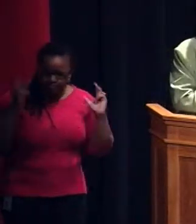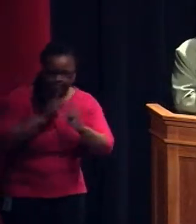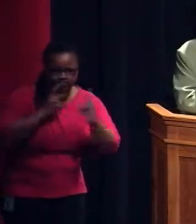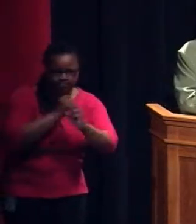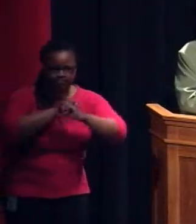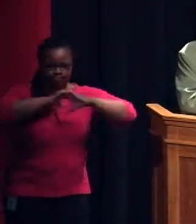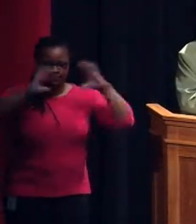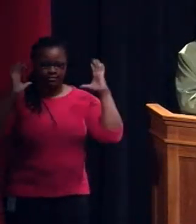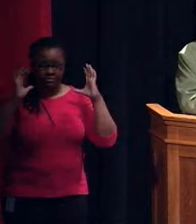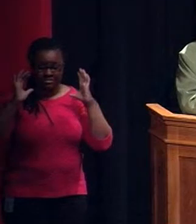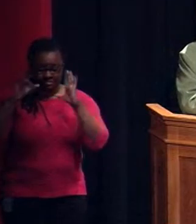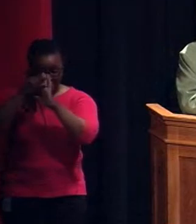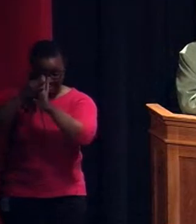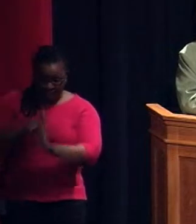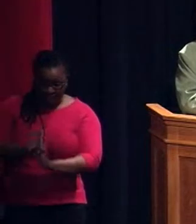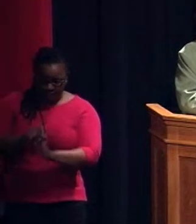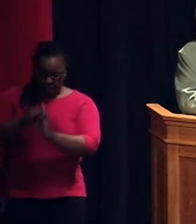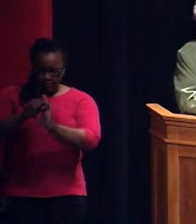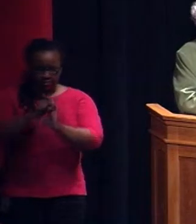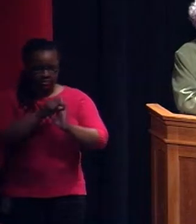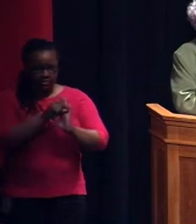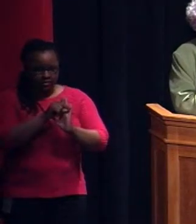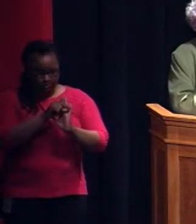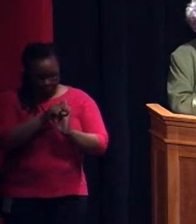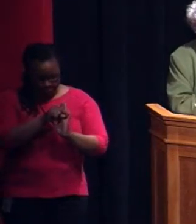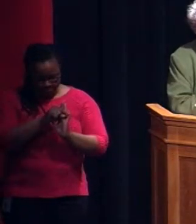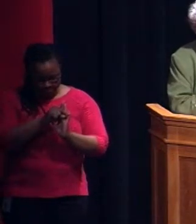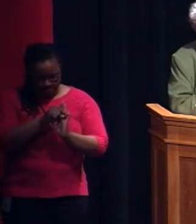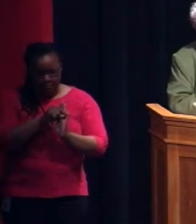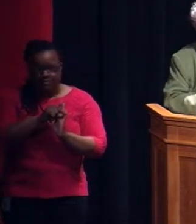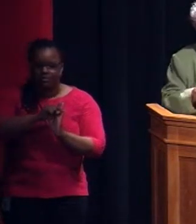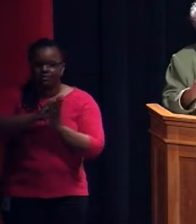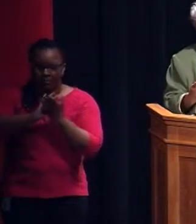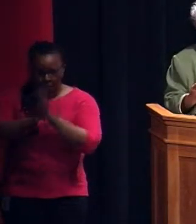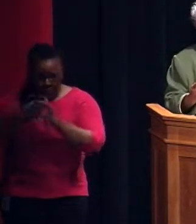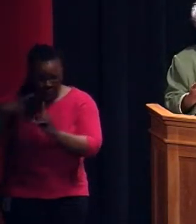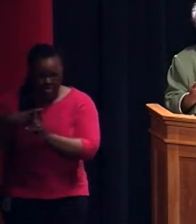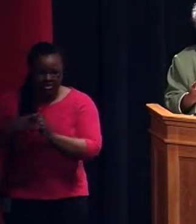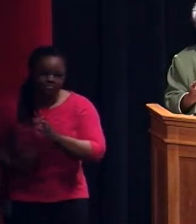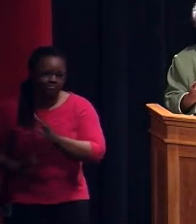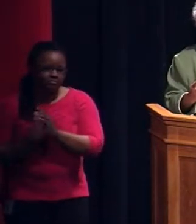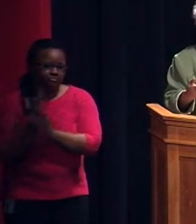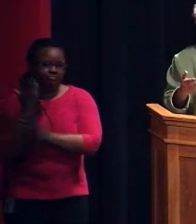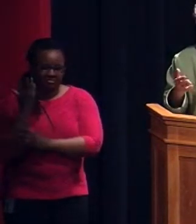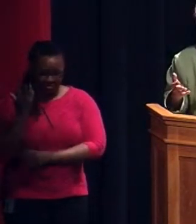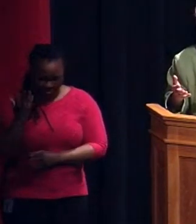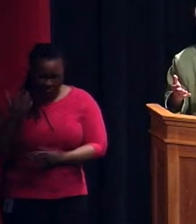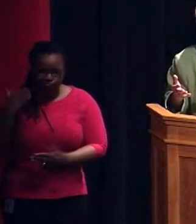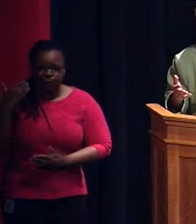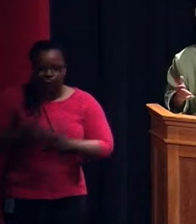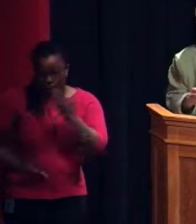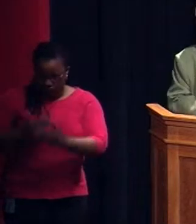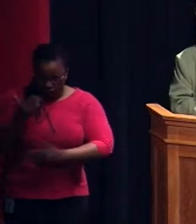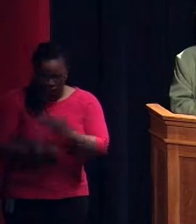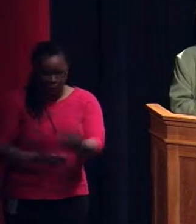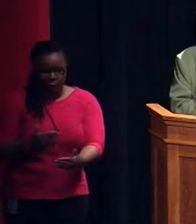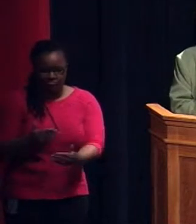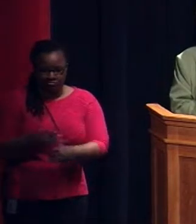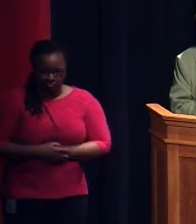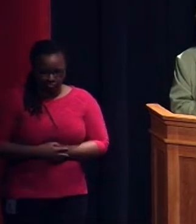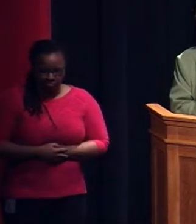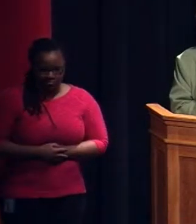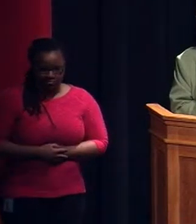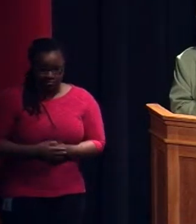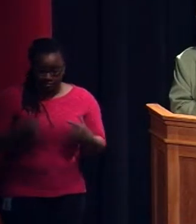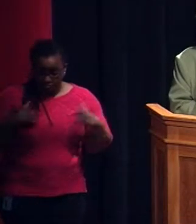Despite all of the negative, there were positives that evolved over the time